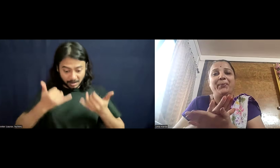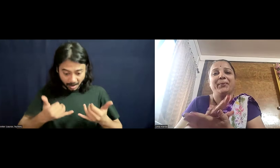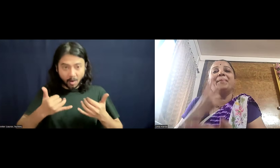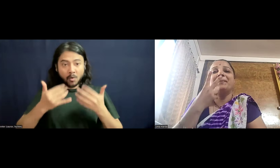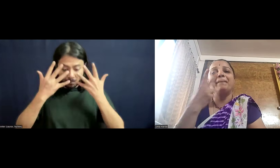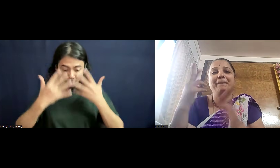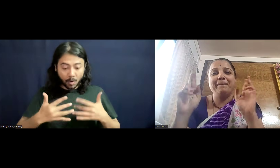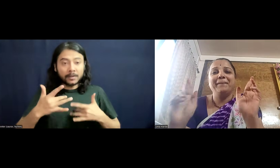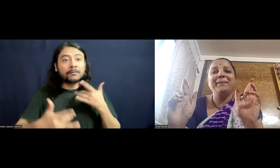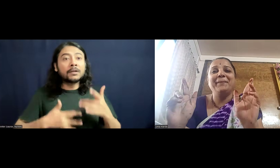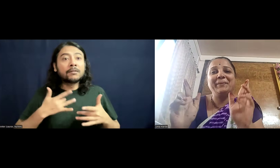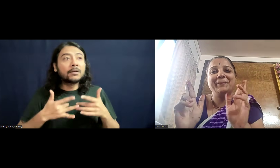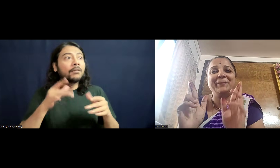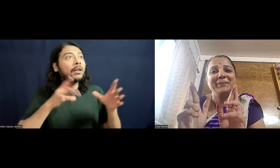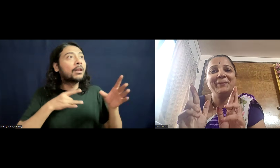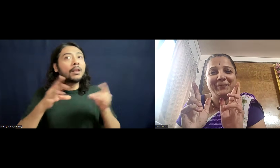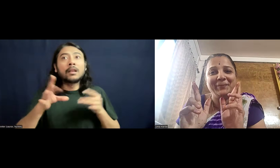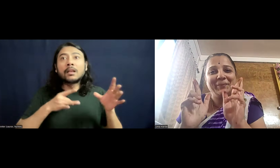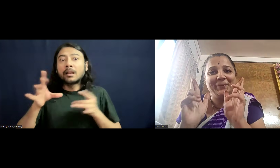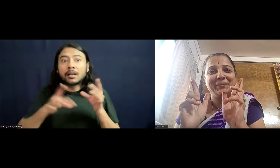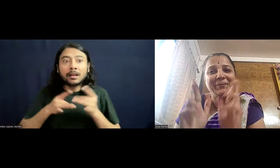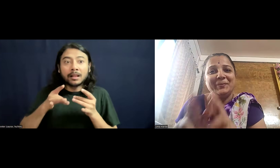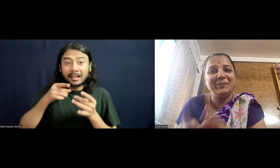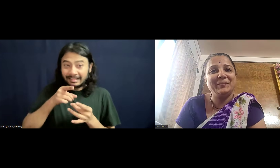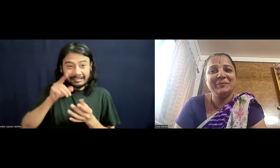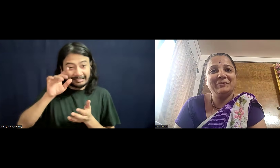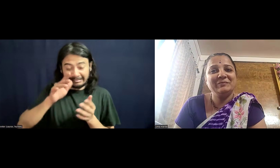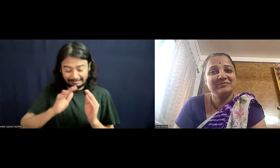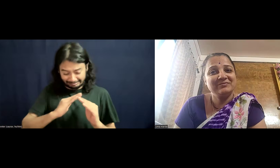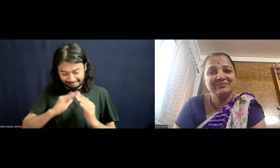Then you go and join the Akshara category of people.